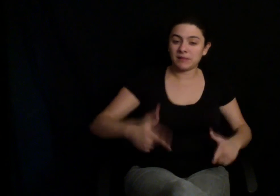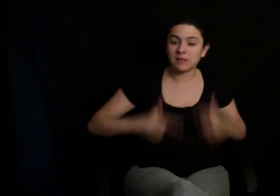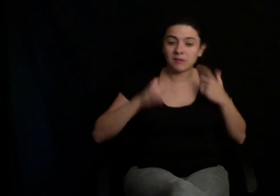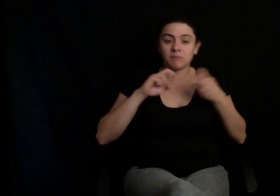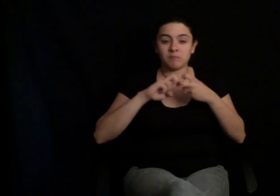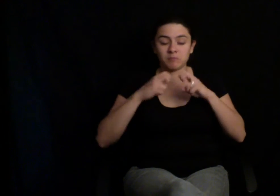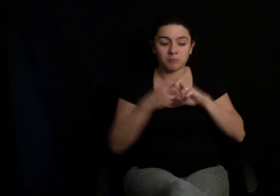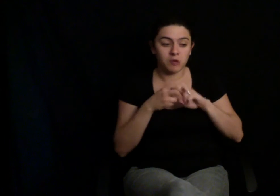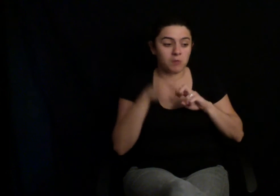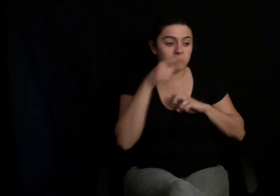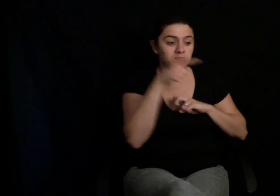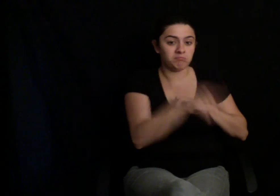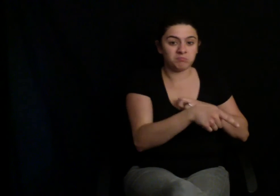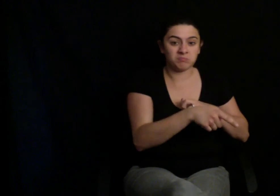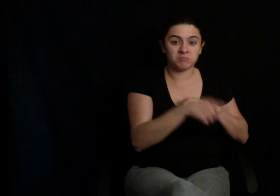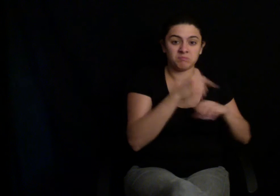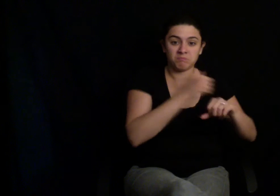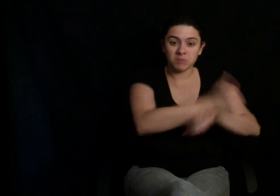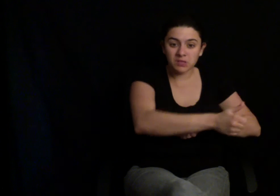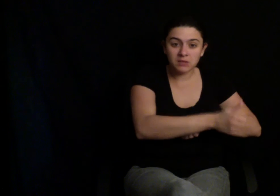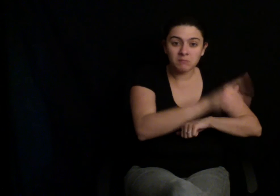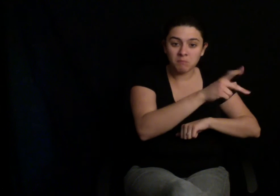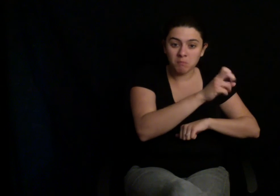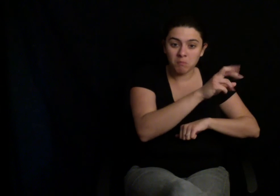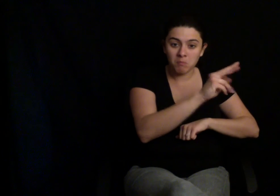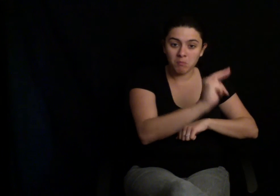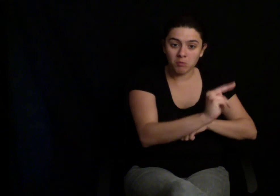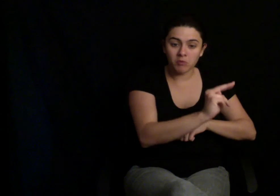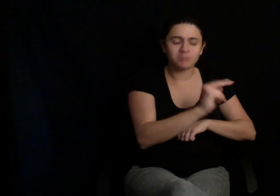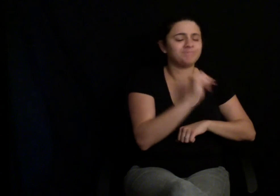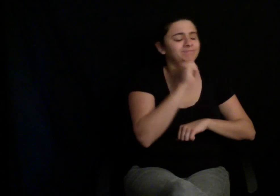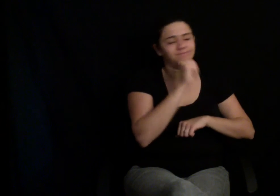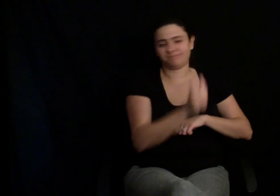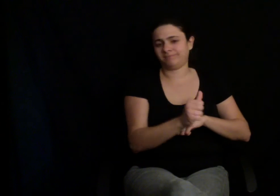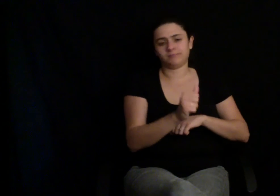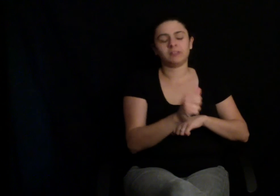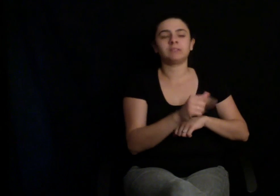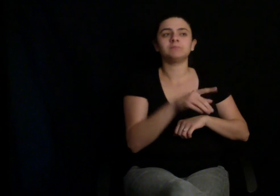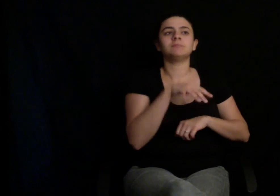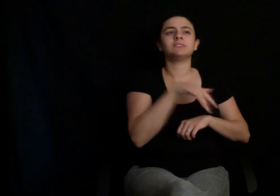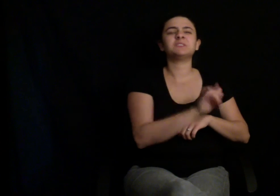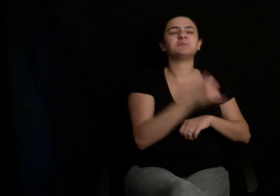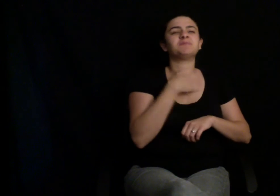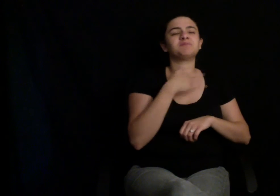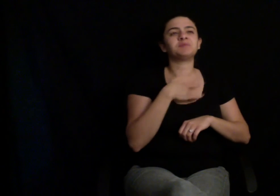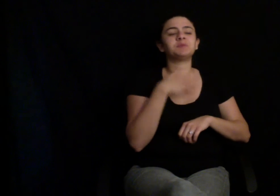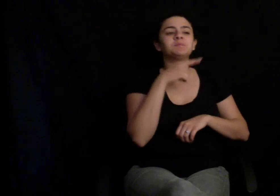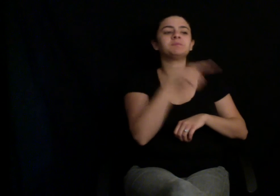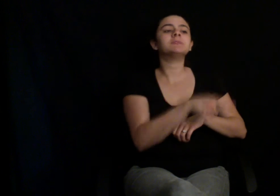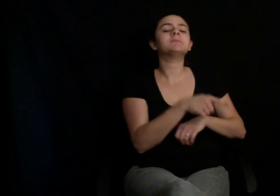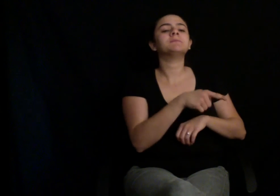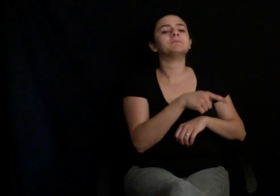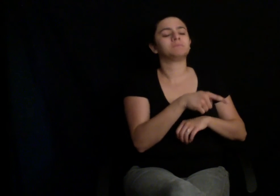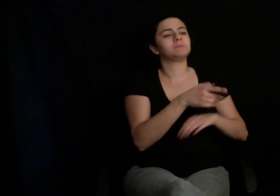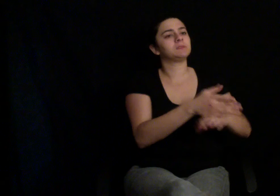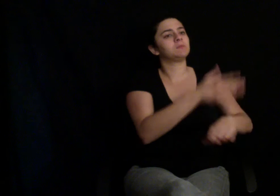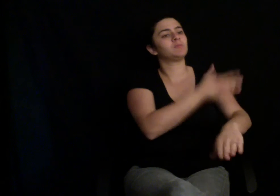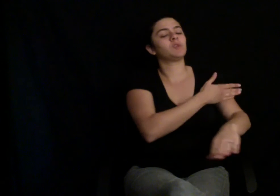really propel forward through self-development. I've been exercising, I've been eating better, I've been reading books. That's something I lost to video games